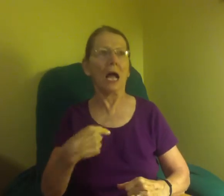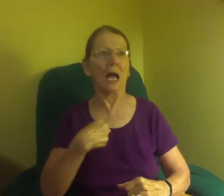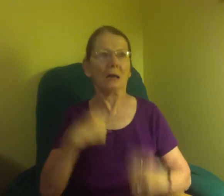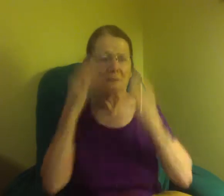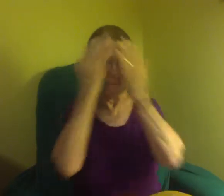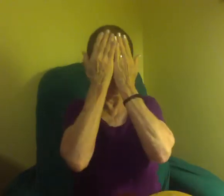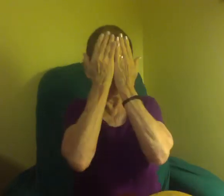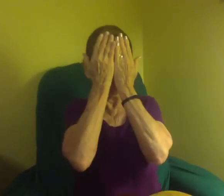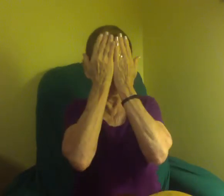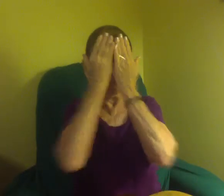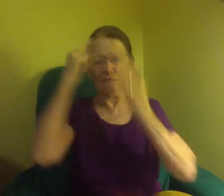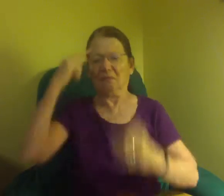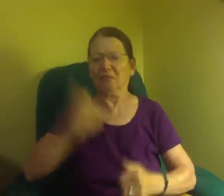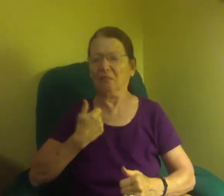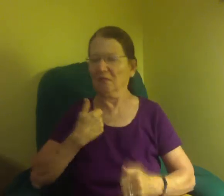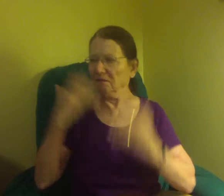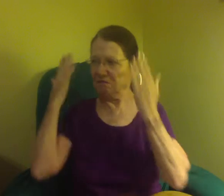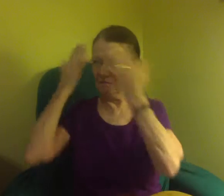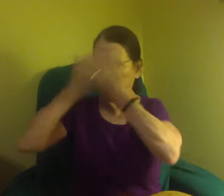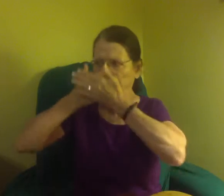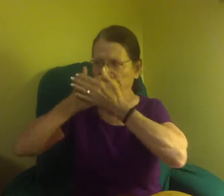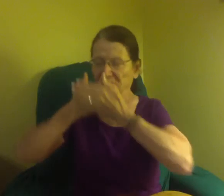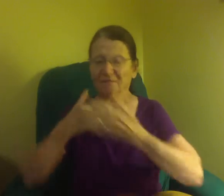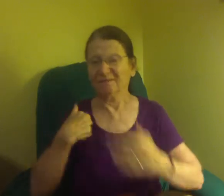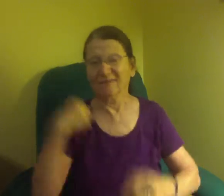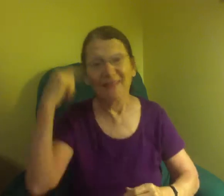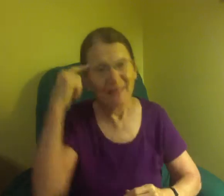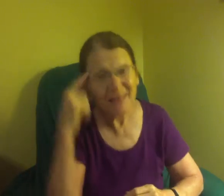I don't know do.